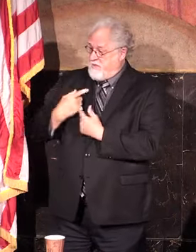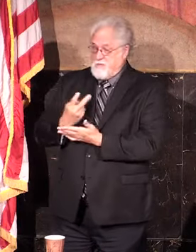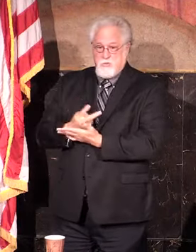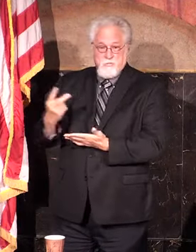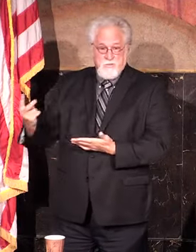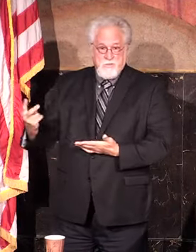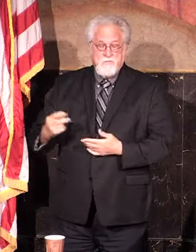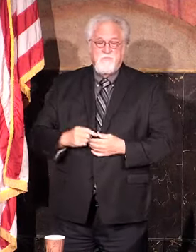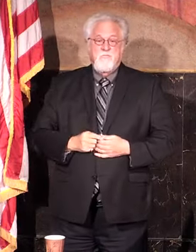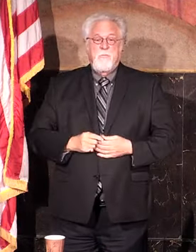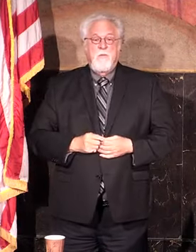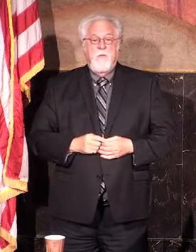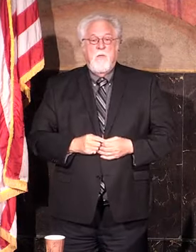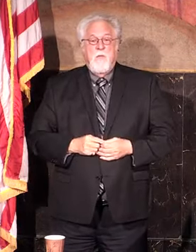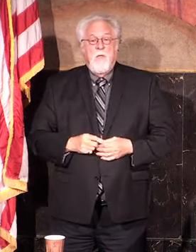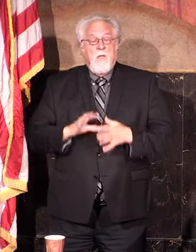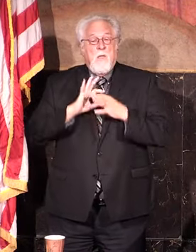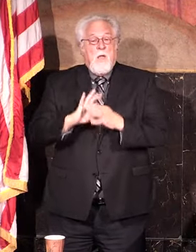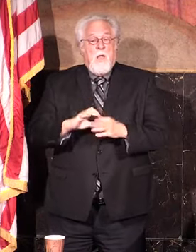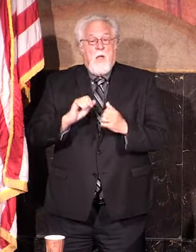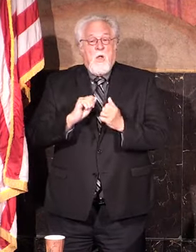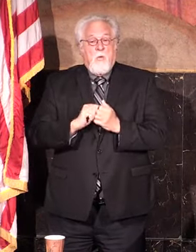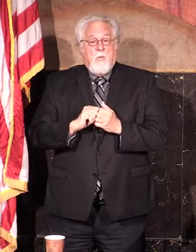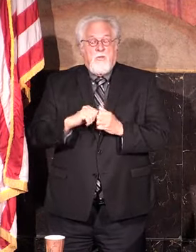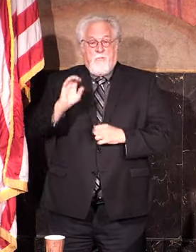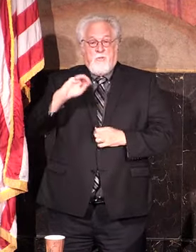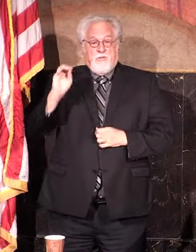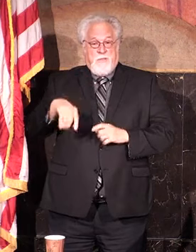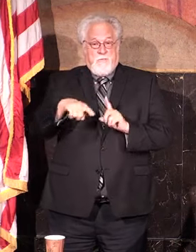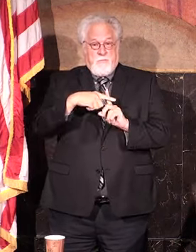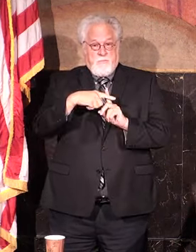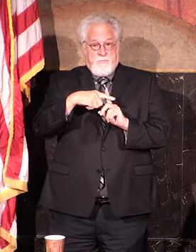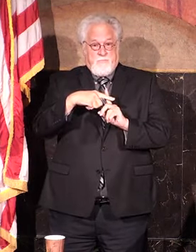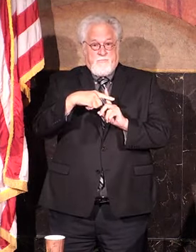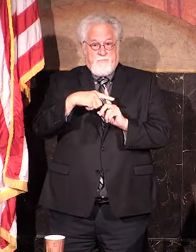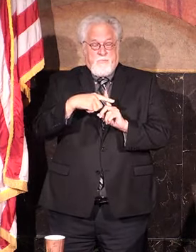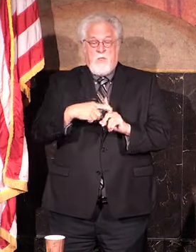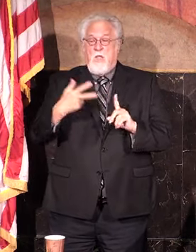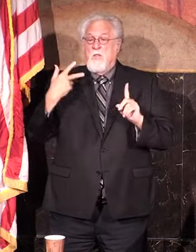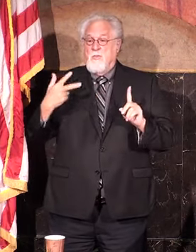2 weeks. With regard to percent positivity,